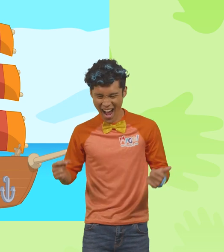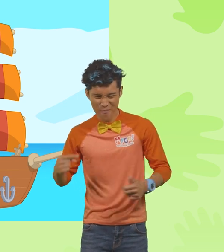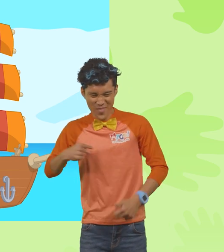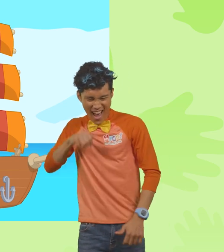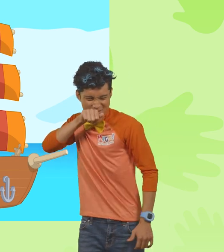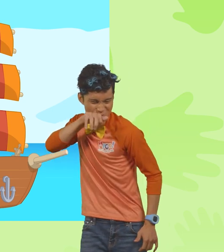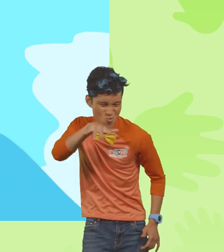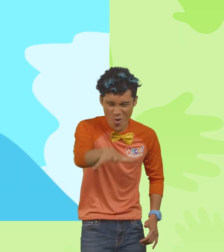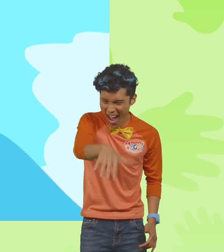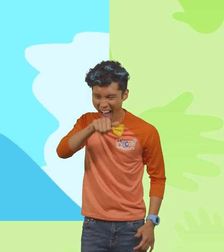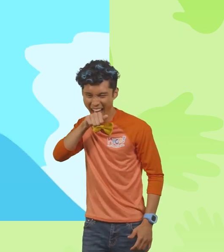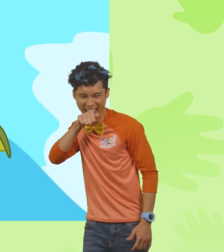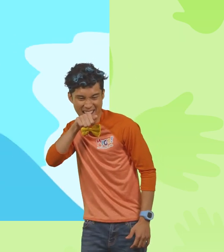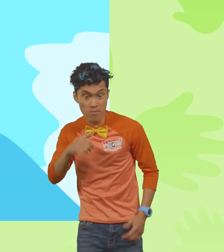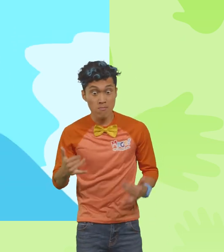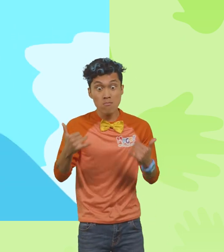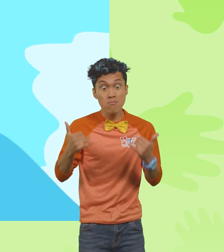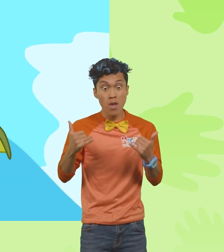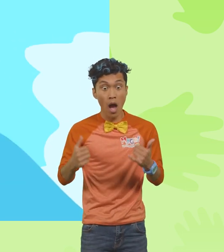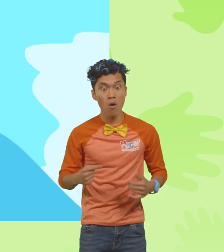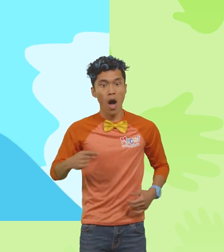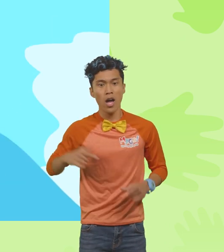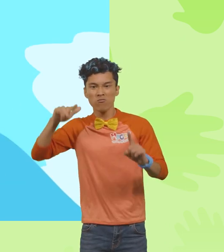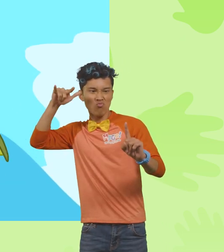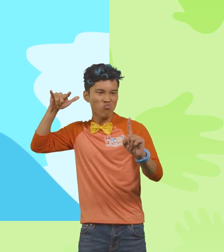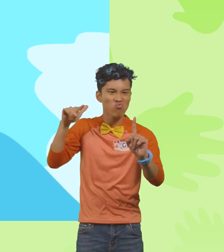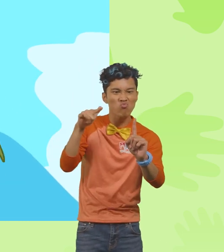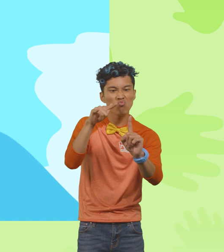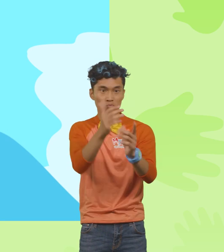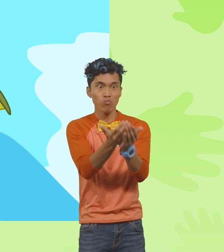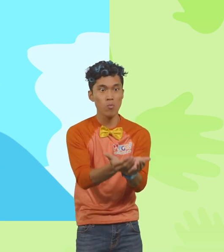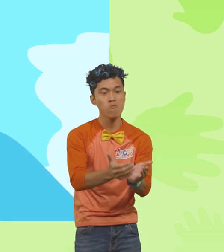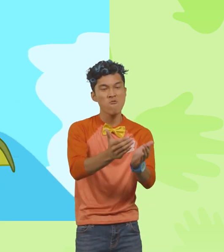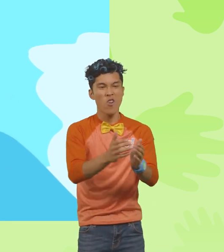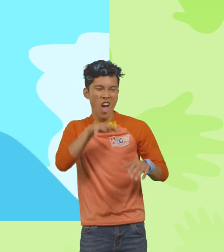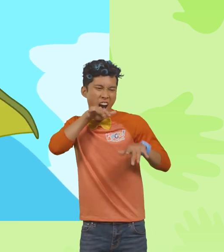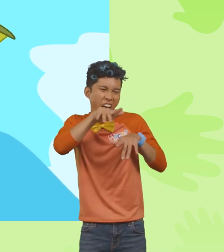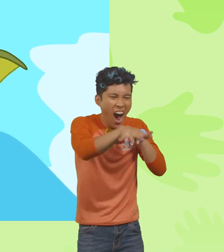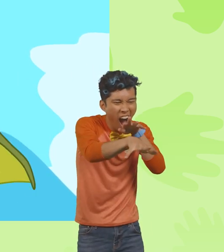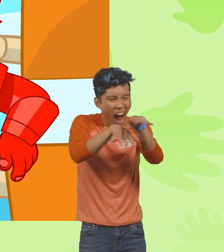I am a dragon! And now, I'll set your ship on fire!